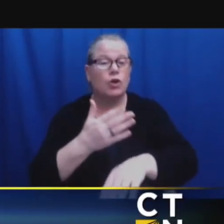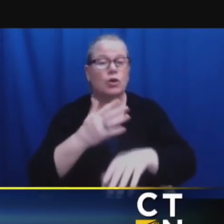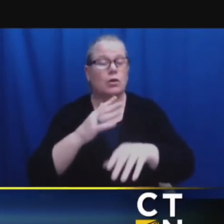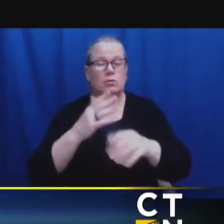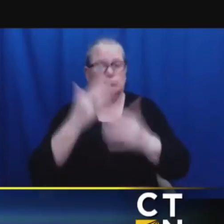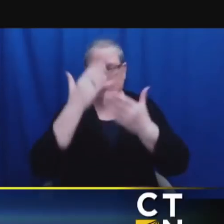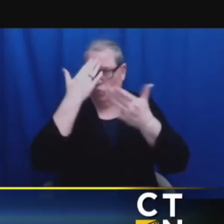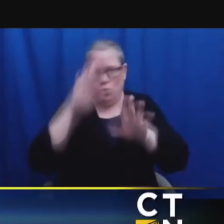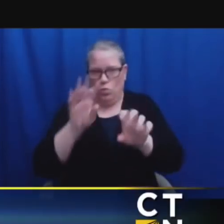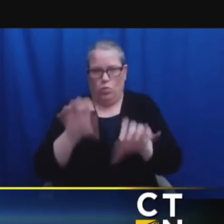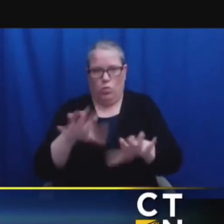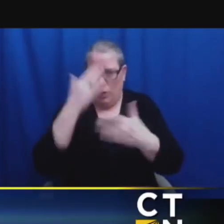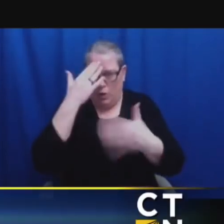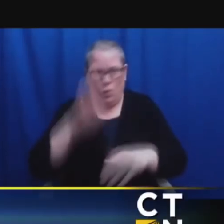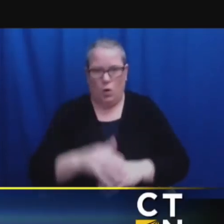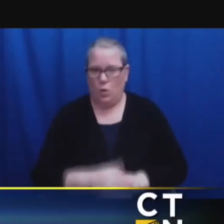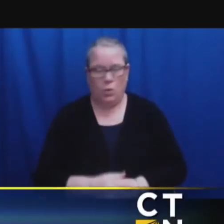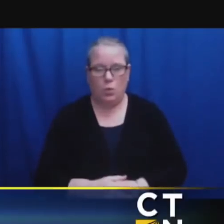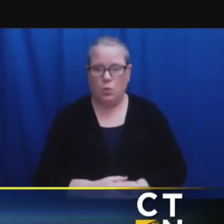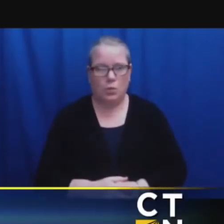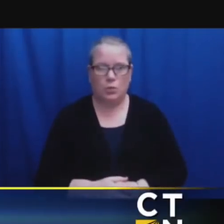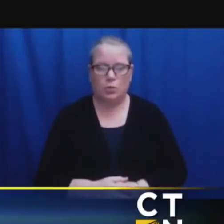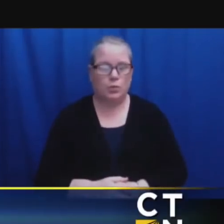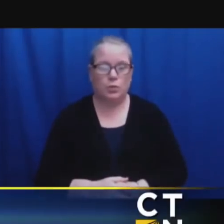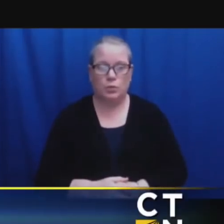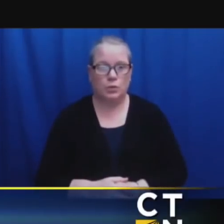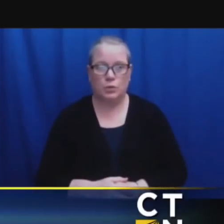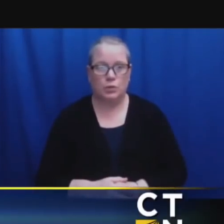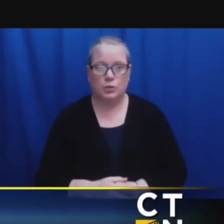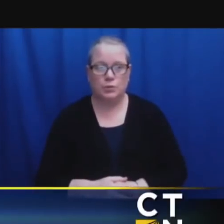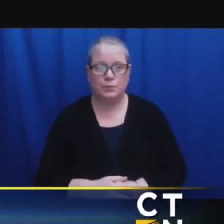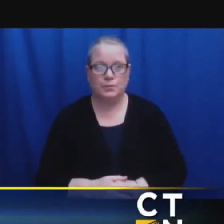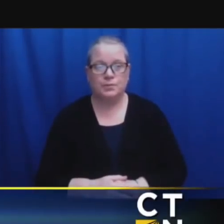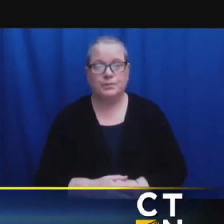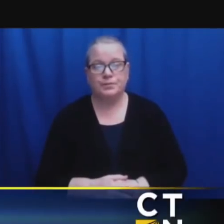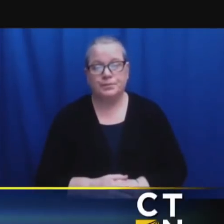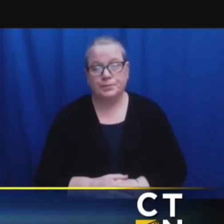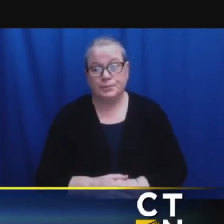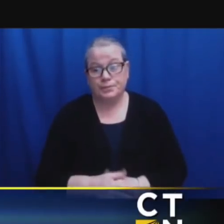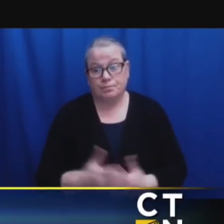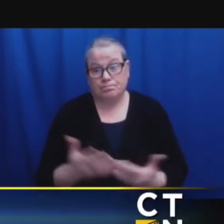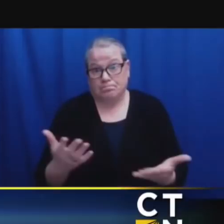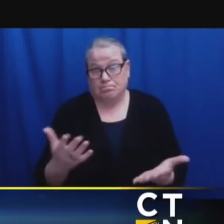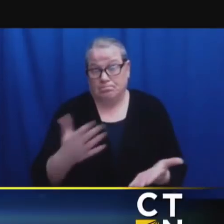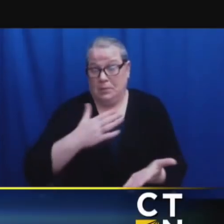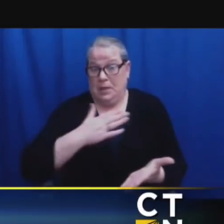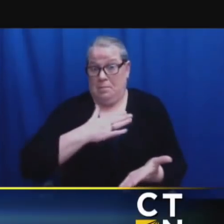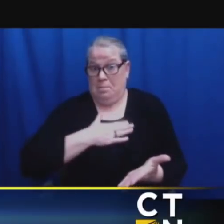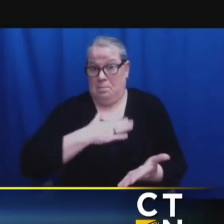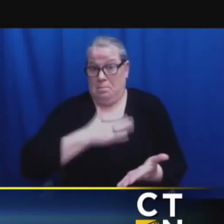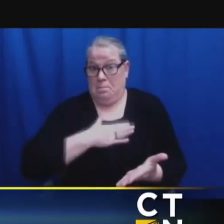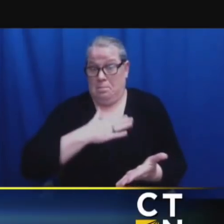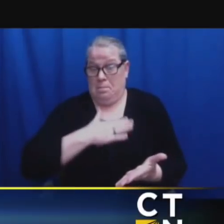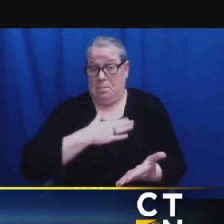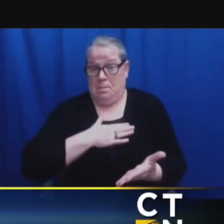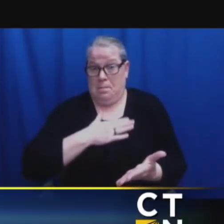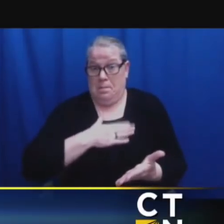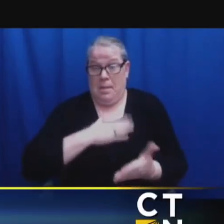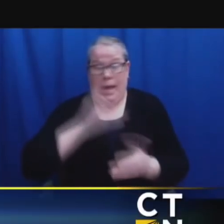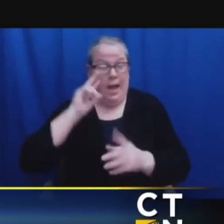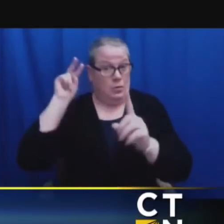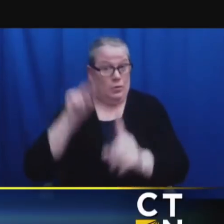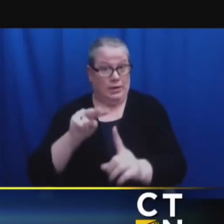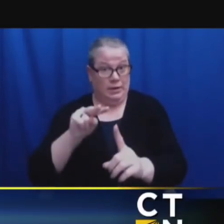know. For now, the way I see it, I want to get vaccine